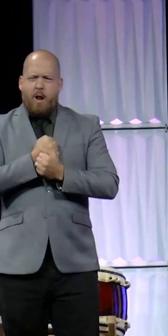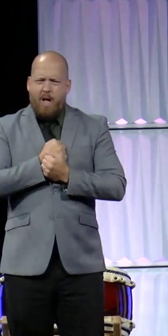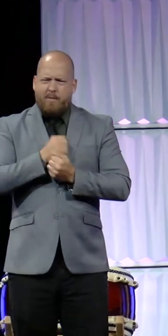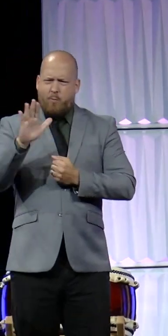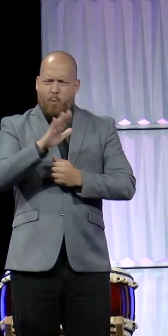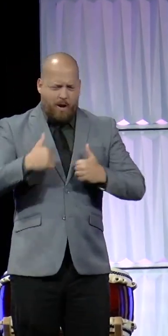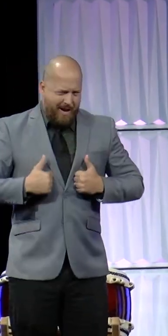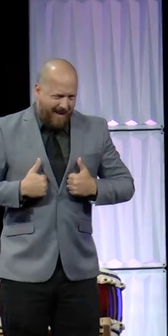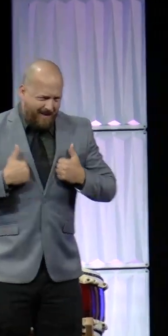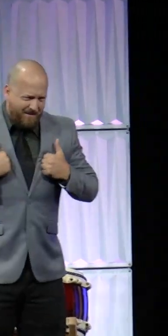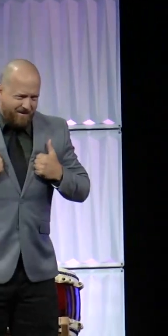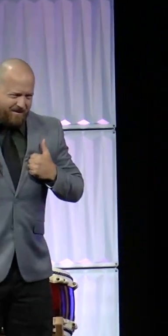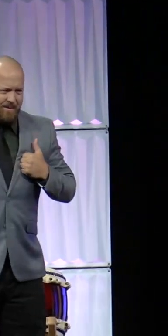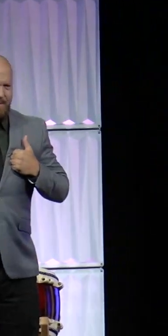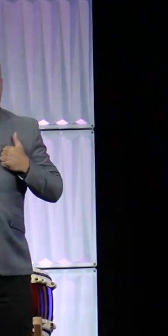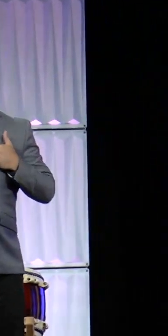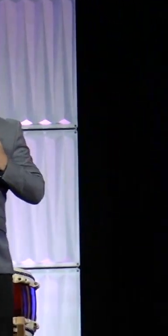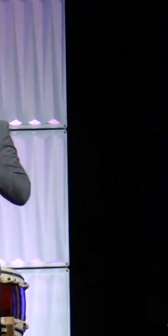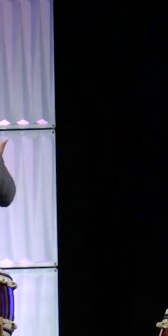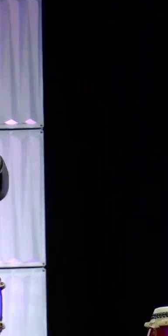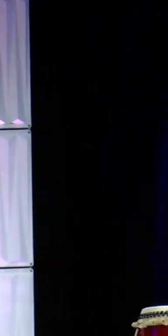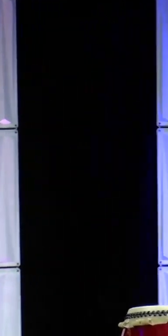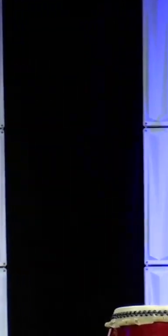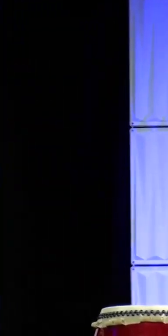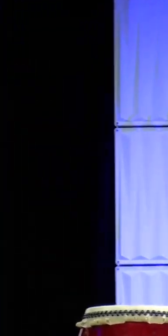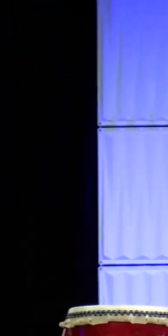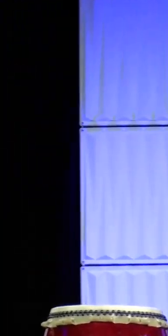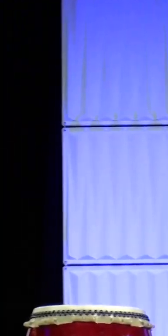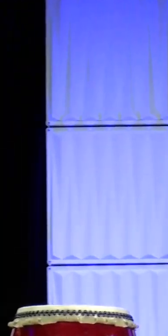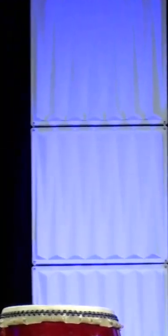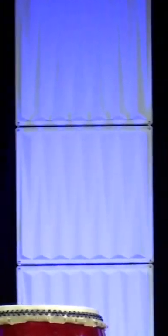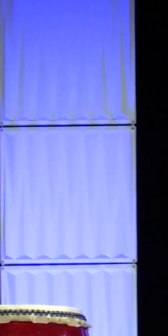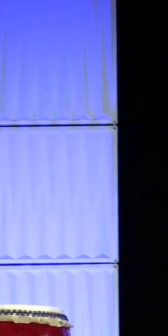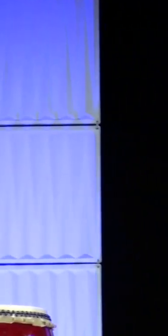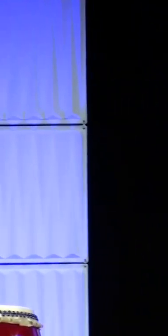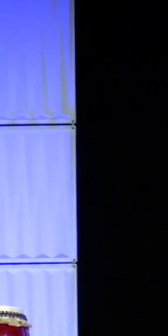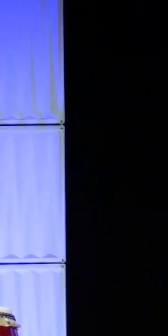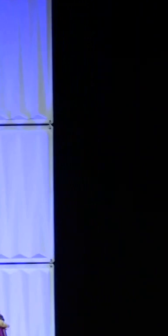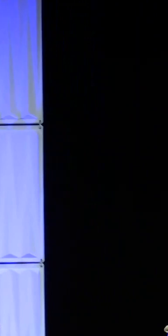hard work of loving ourselves as colonized people.